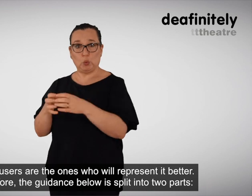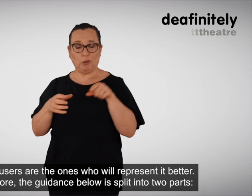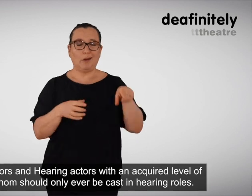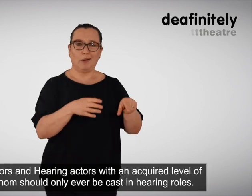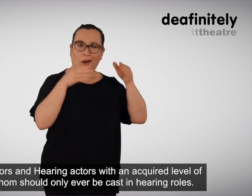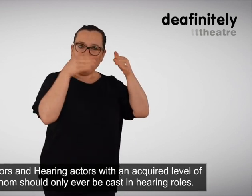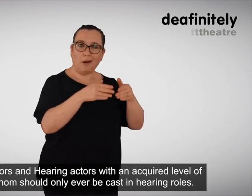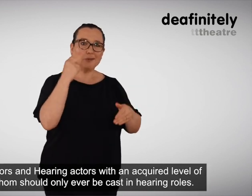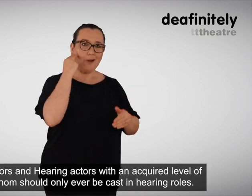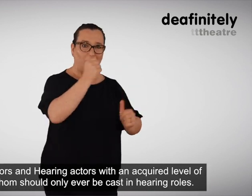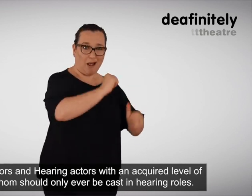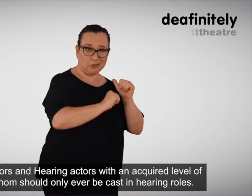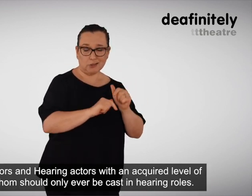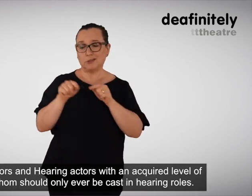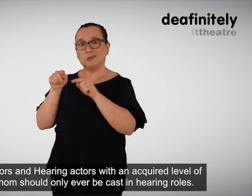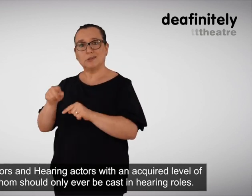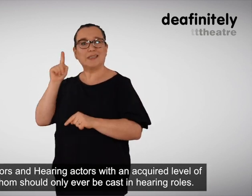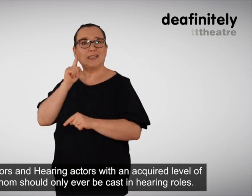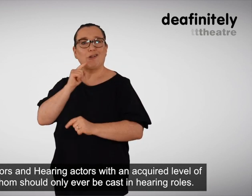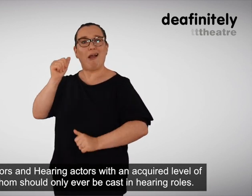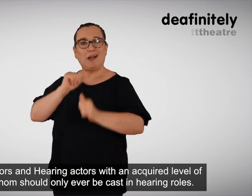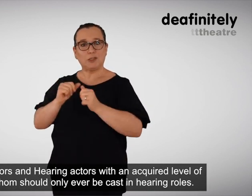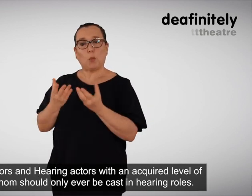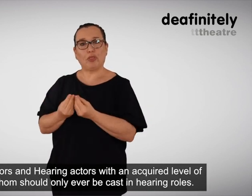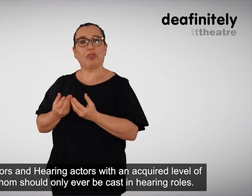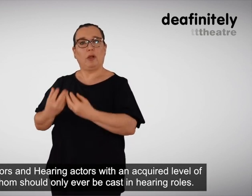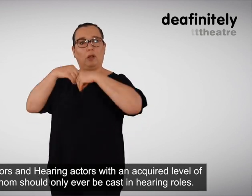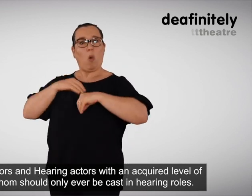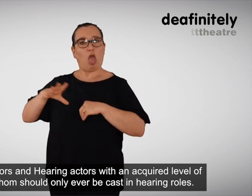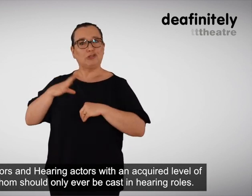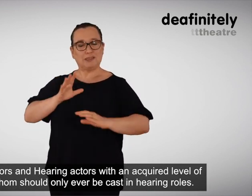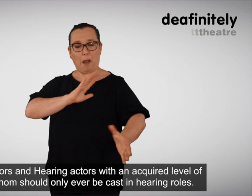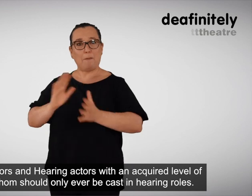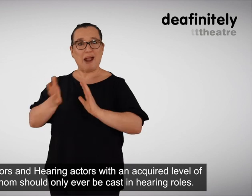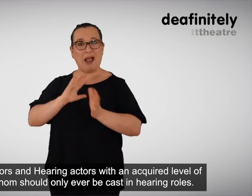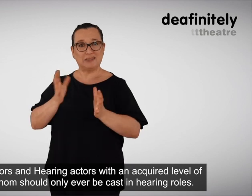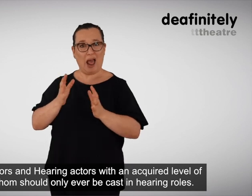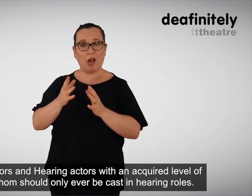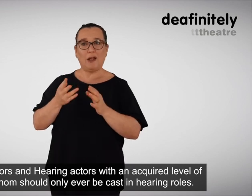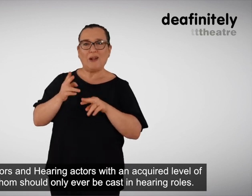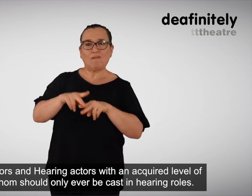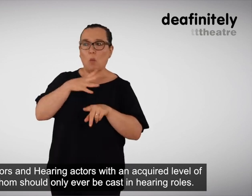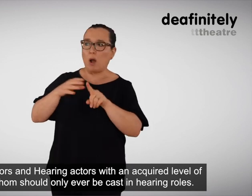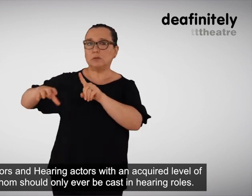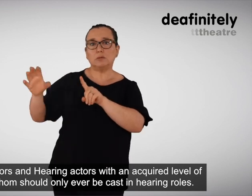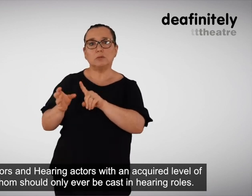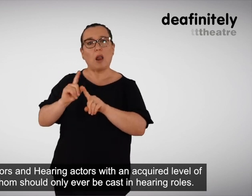Deaf actors and hearing actors with an acquired level of BSL, whom should only ever be cast